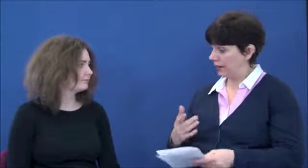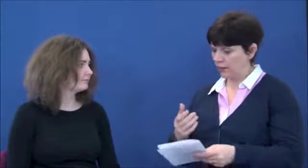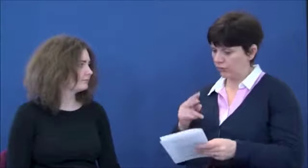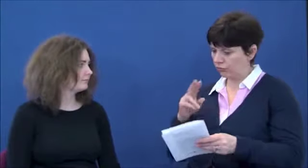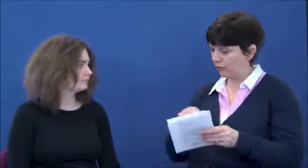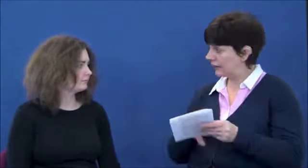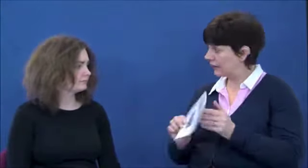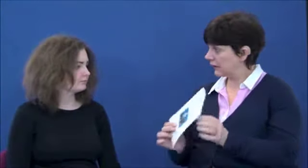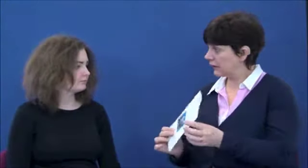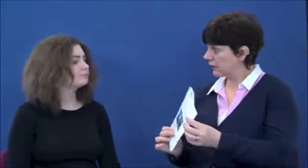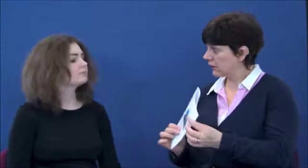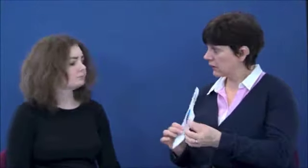Have you read this information sheet?